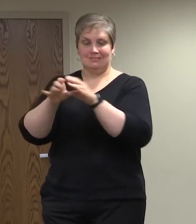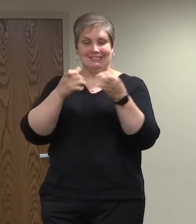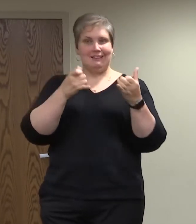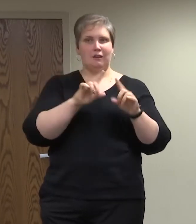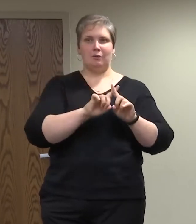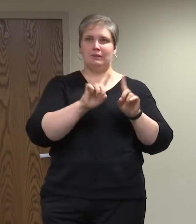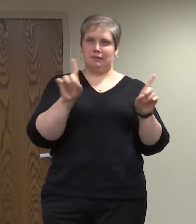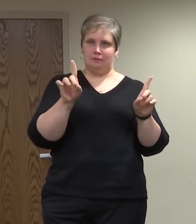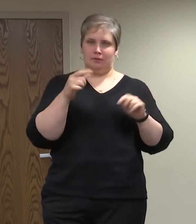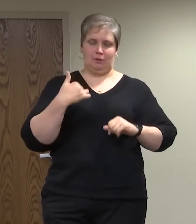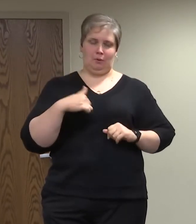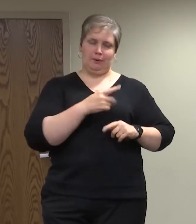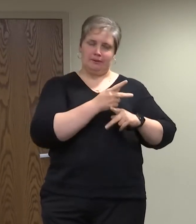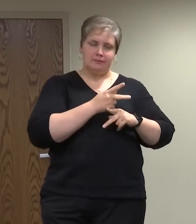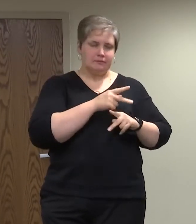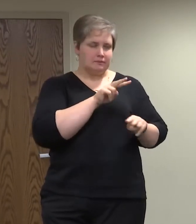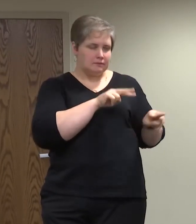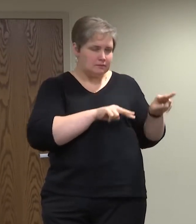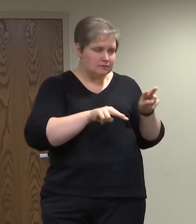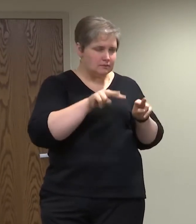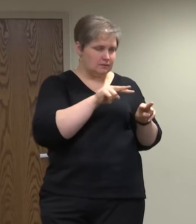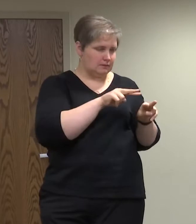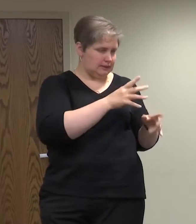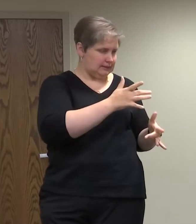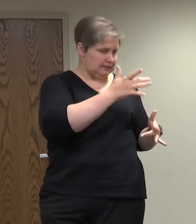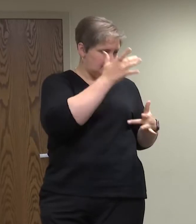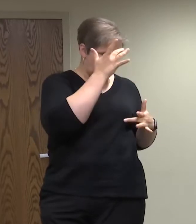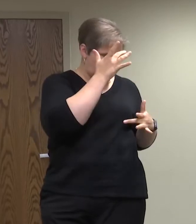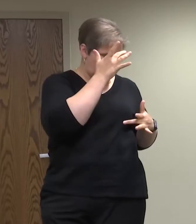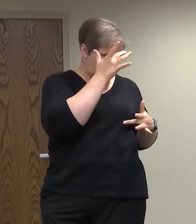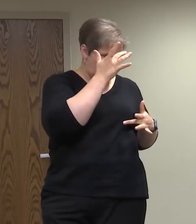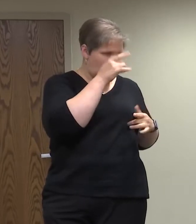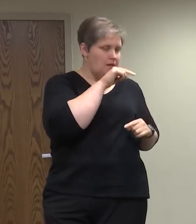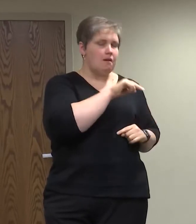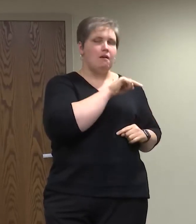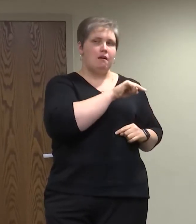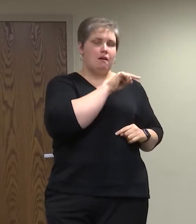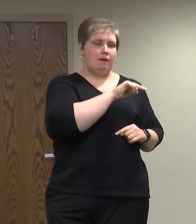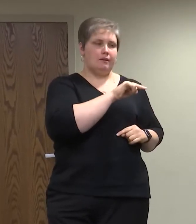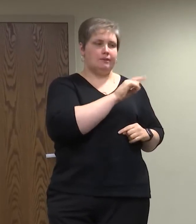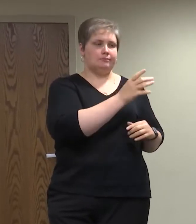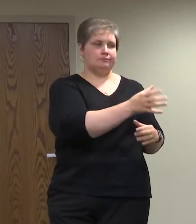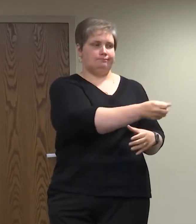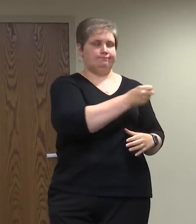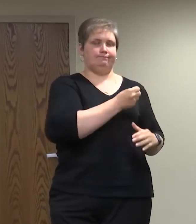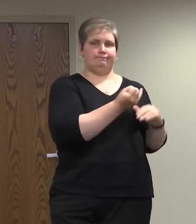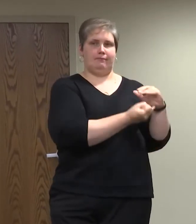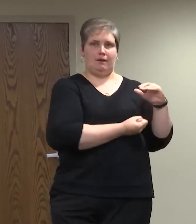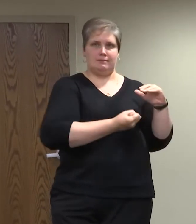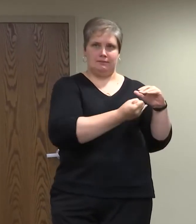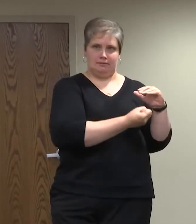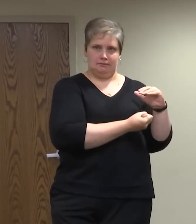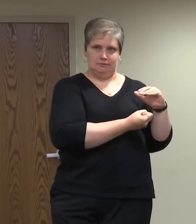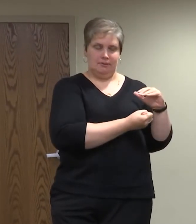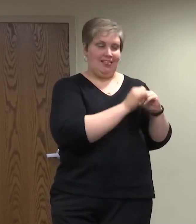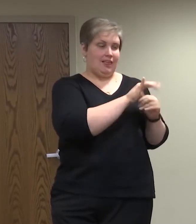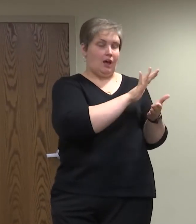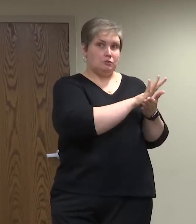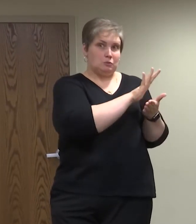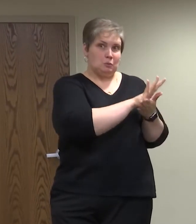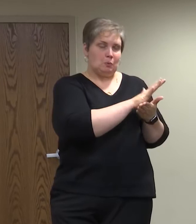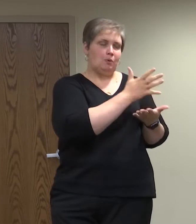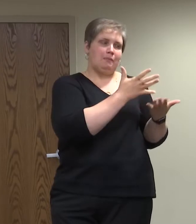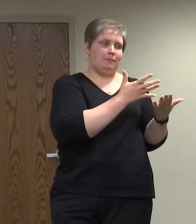may be acquired in the community around that, so that one school within a district may have a very different response than another